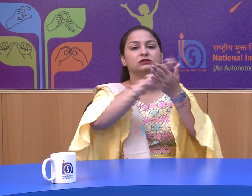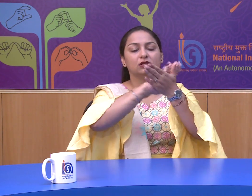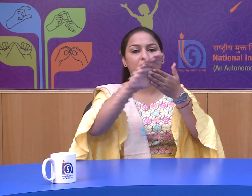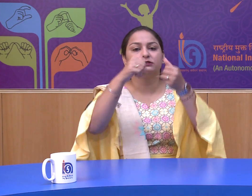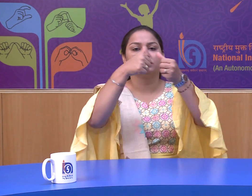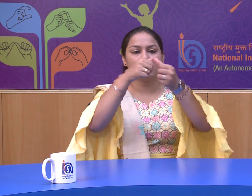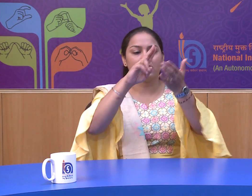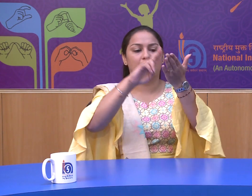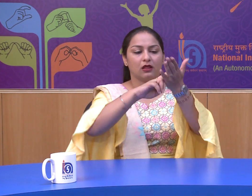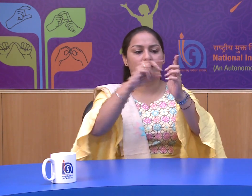court